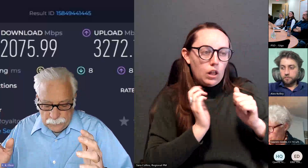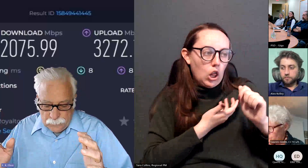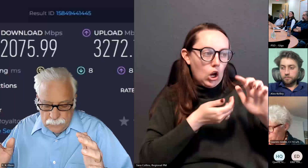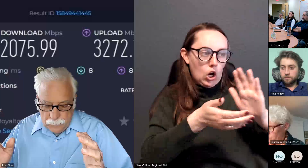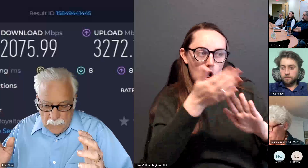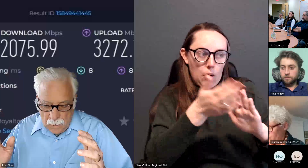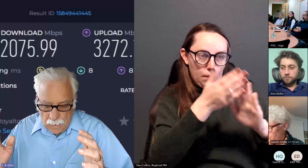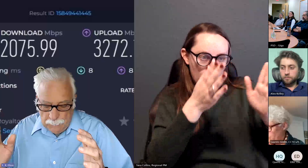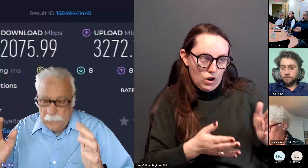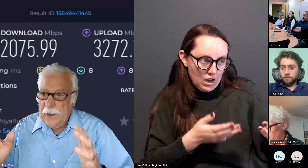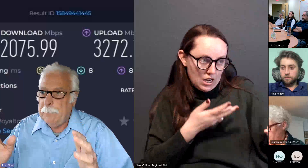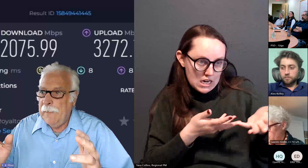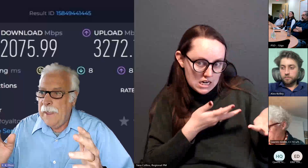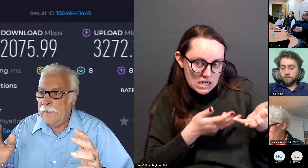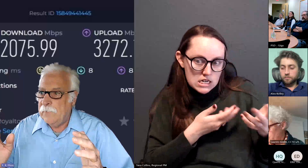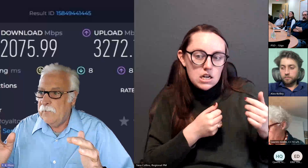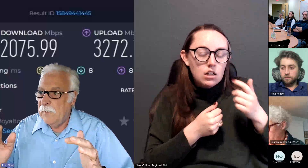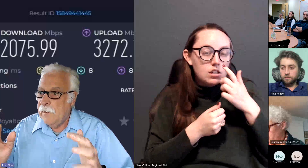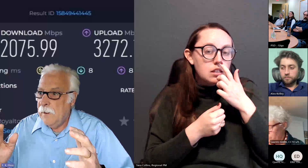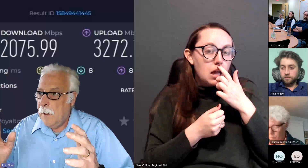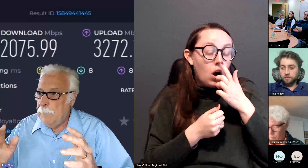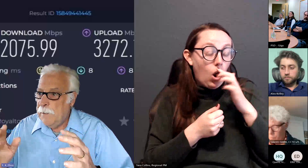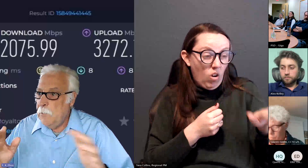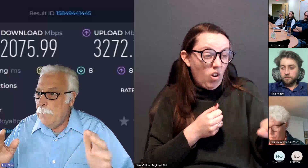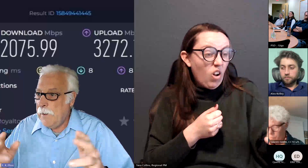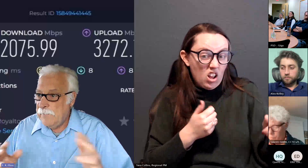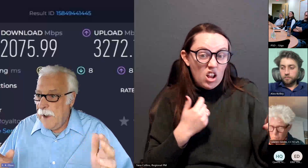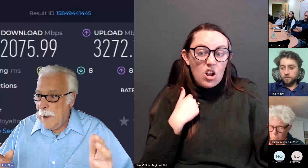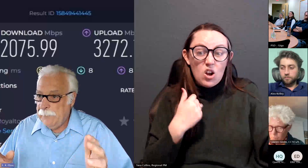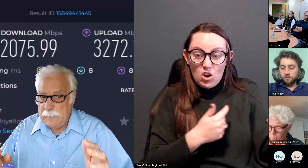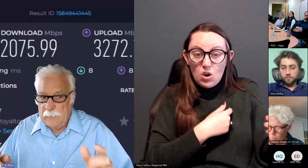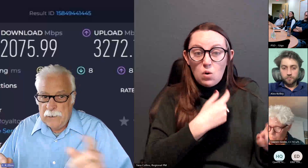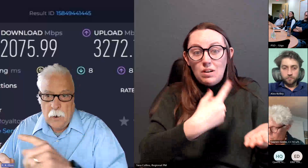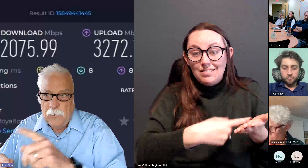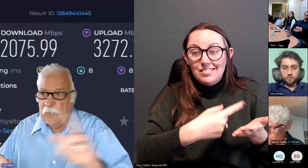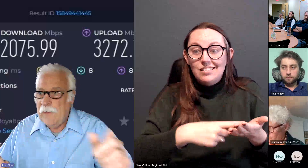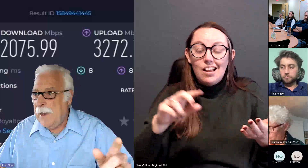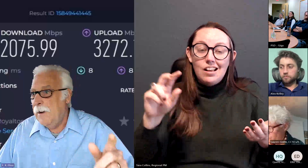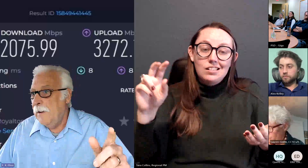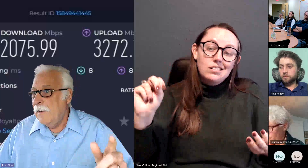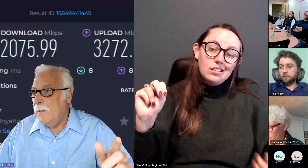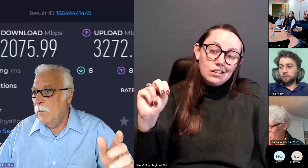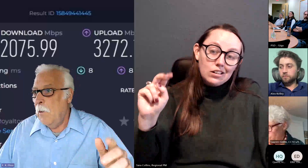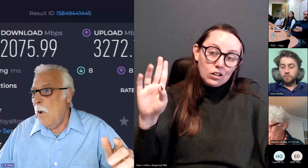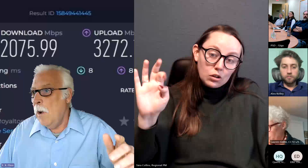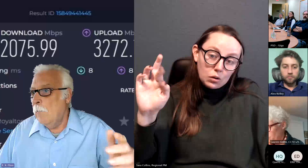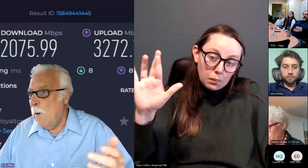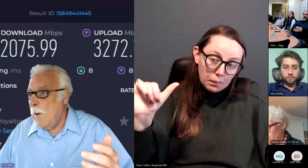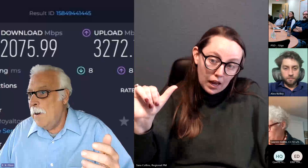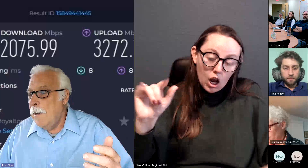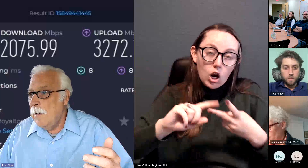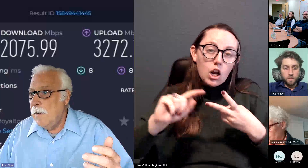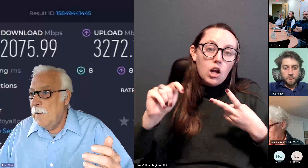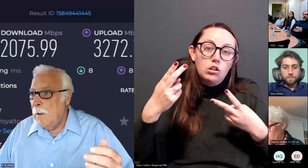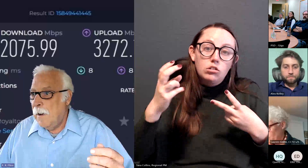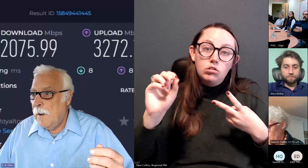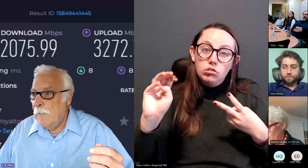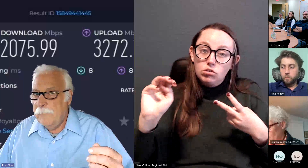the build out plans up in Newberry and Topsom, and we noticed that long